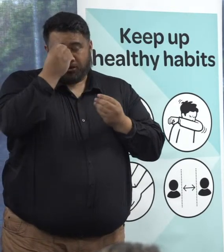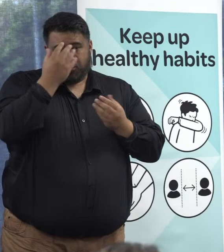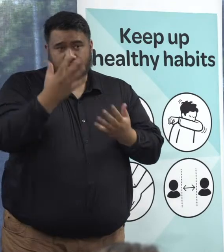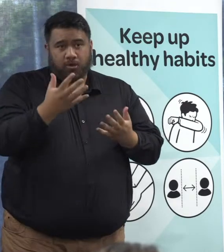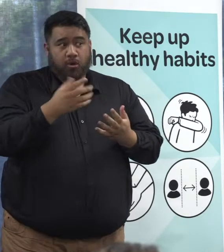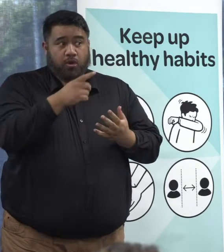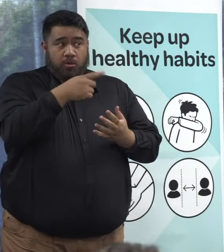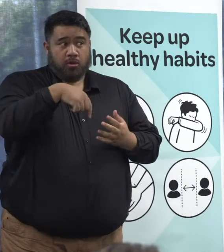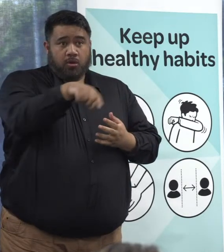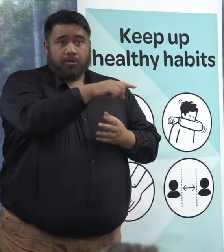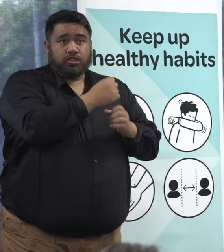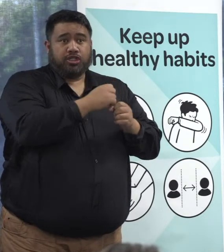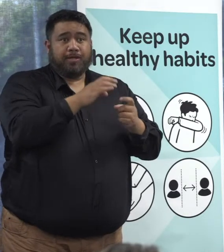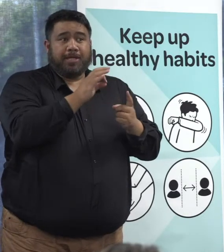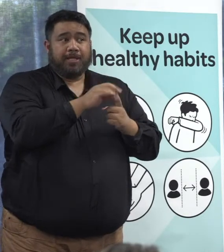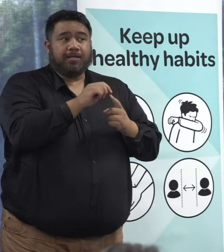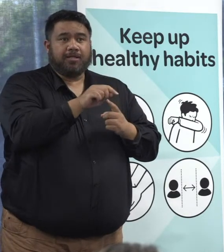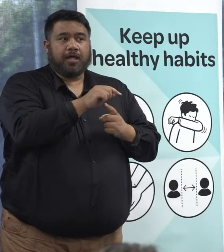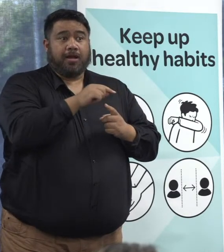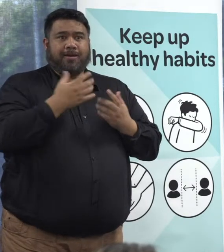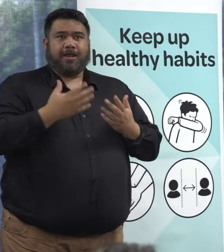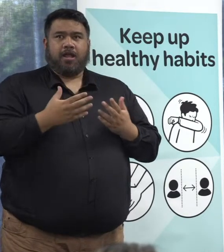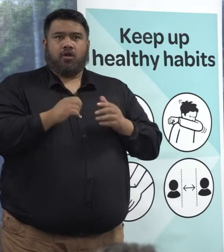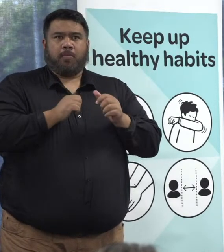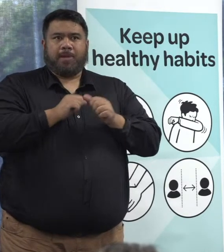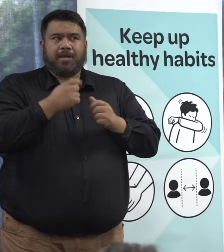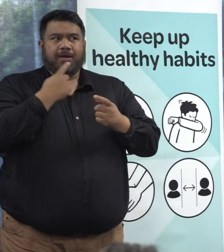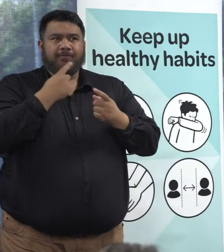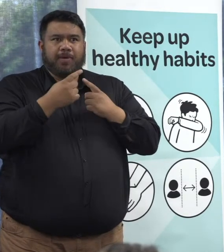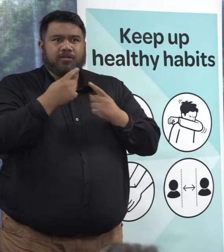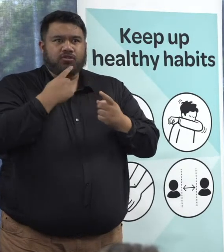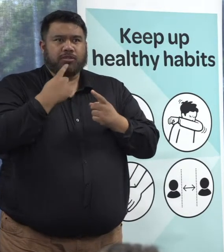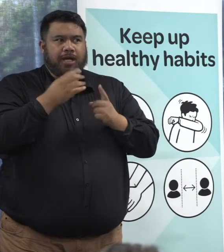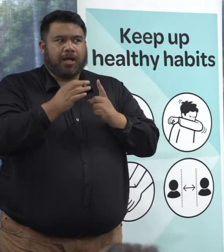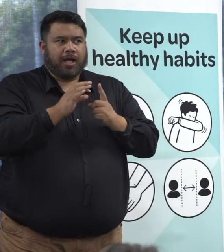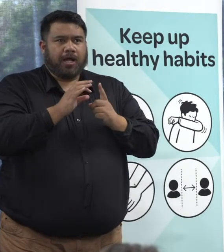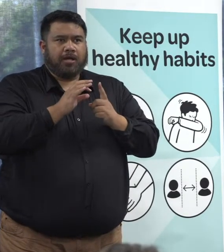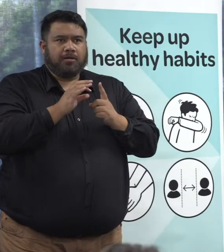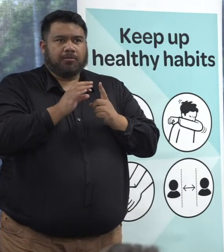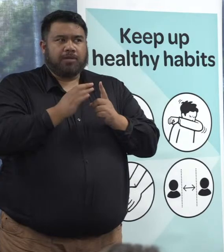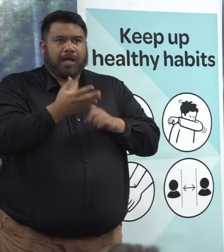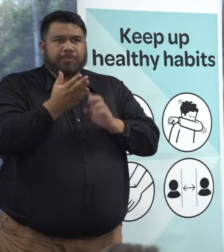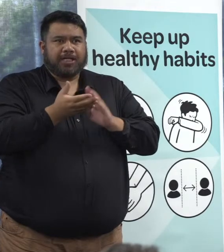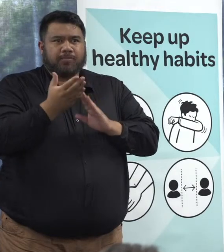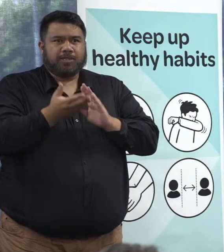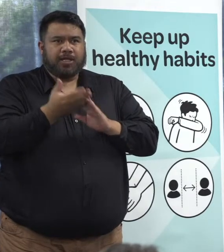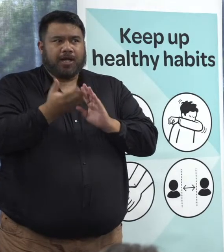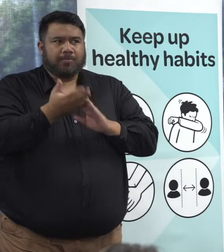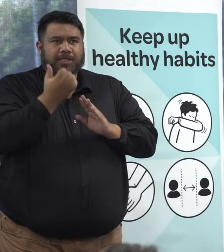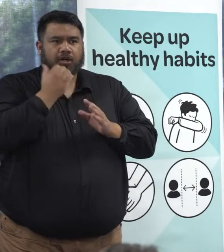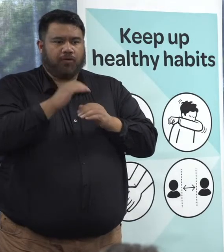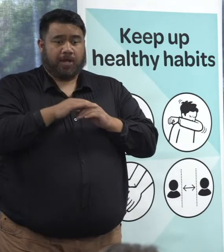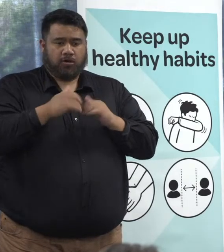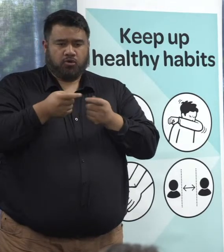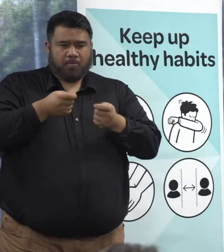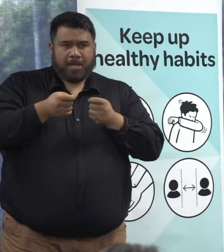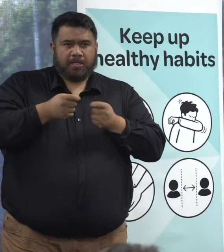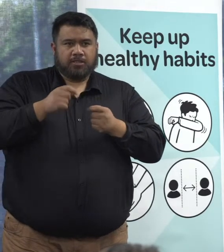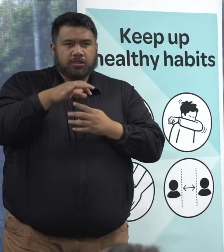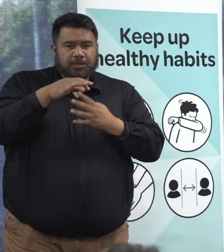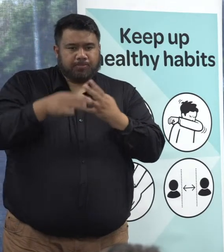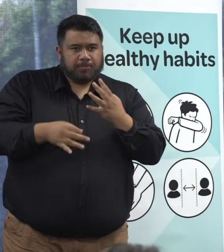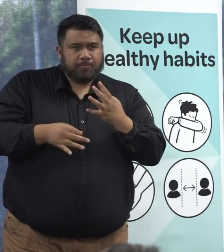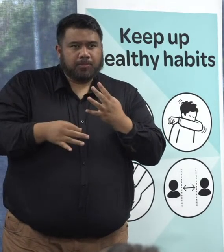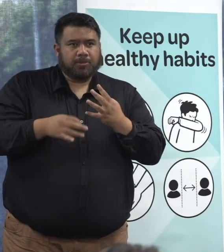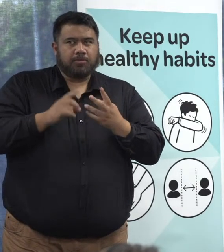got better information all the time about what the symptoms are, how to manage those symptoms, and indeed what supports are